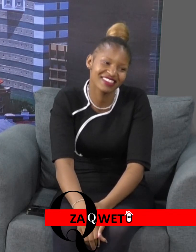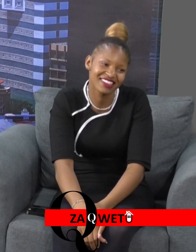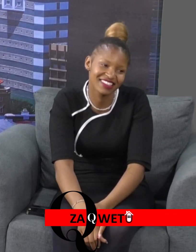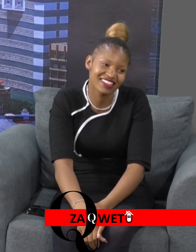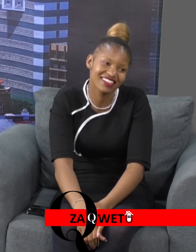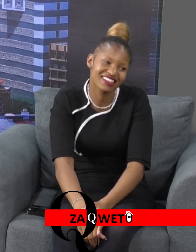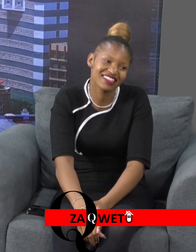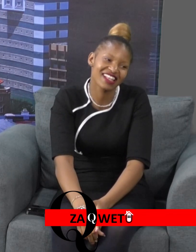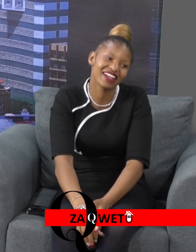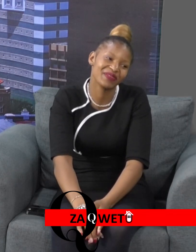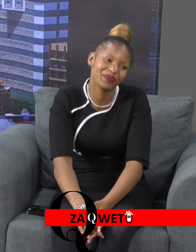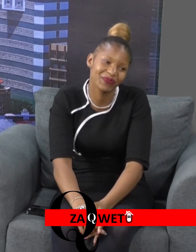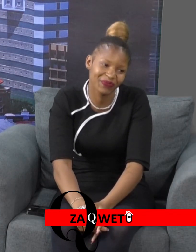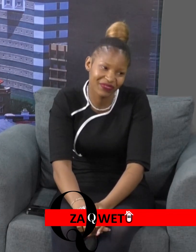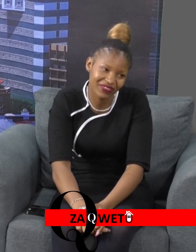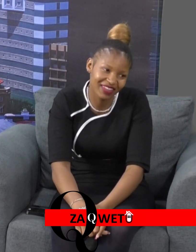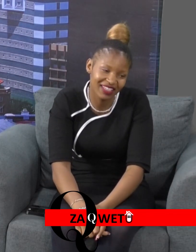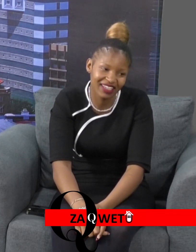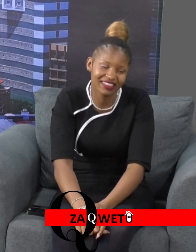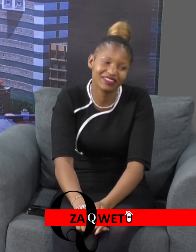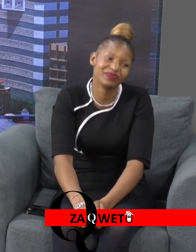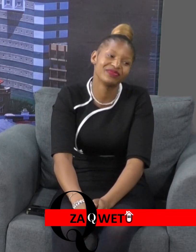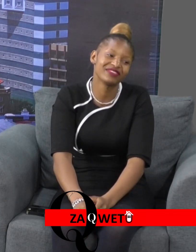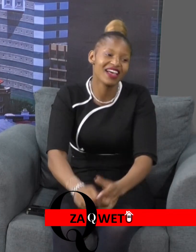a far place. So we are just there in between Nakuru and Nyandarua.